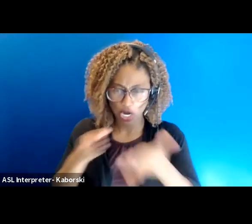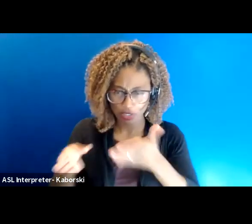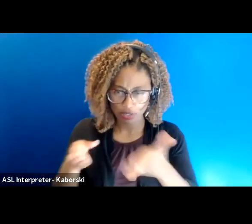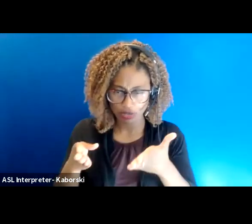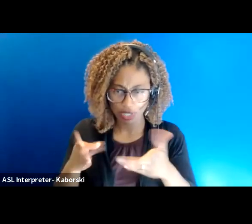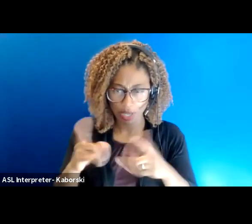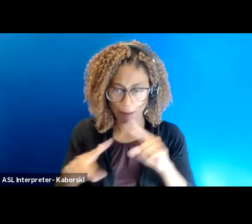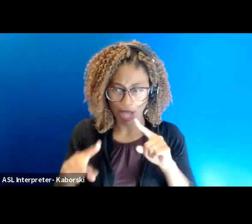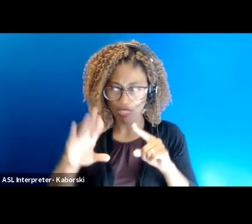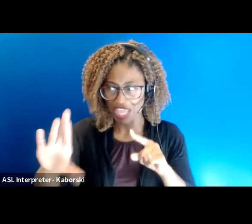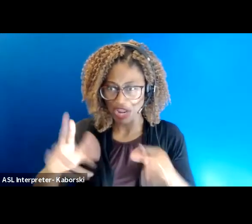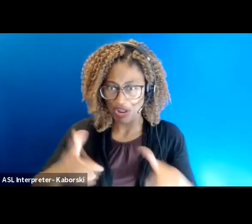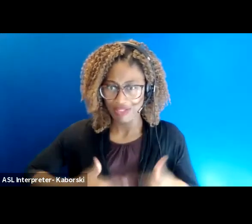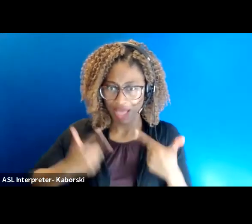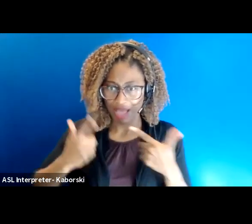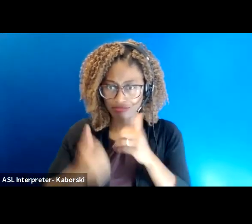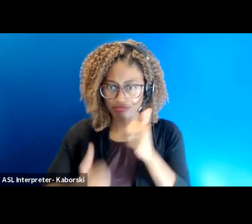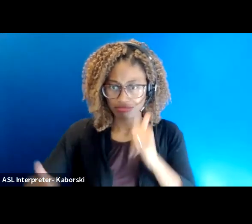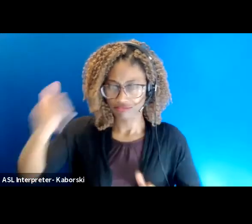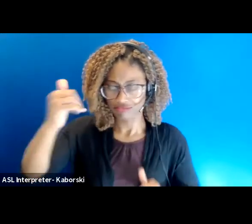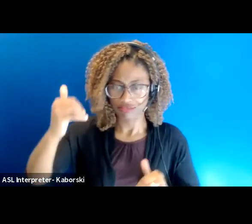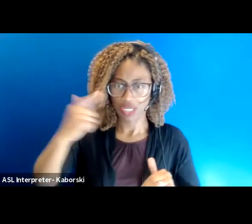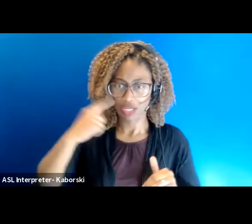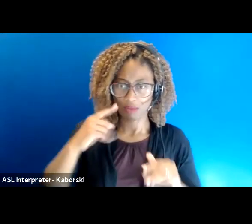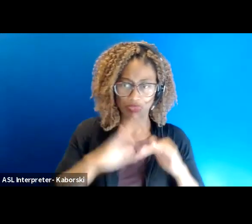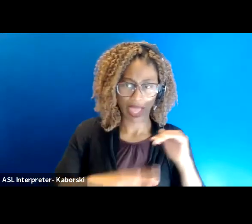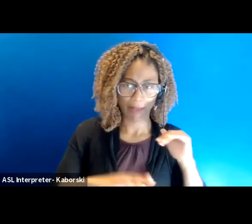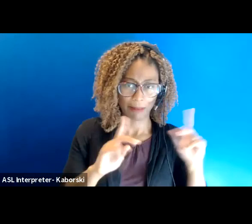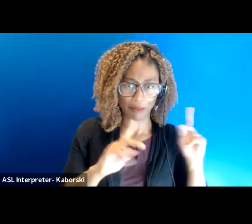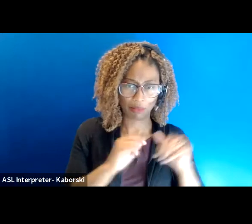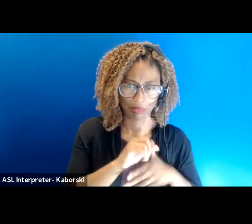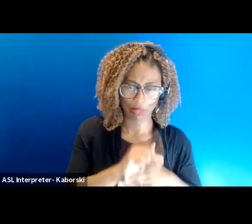know, it's interesting.